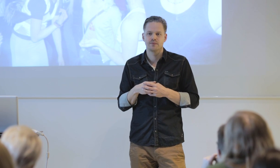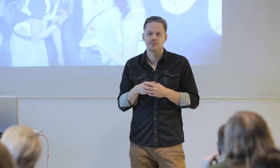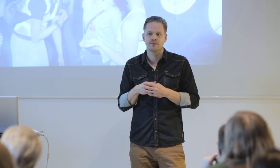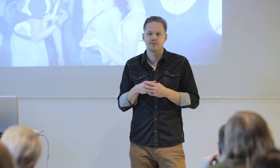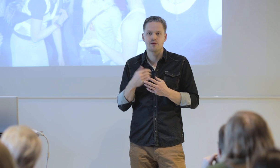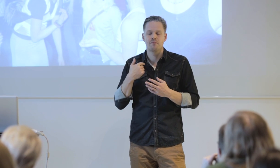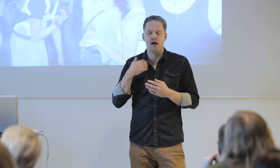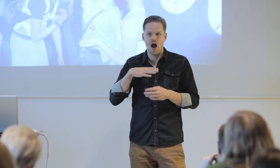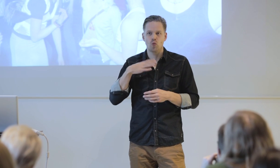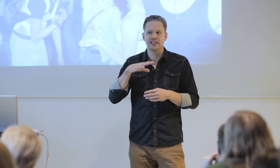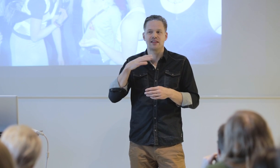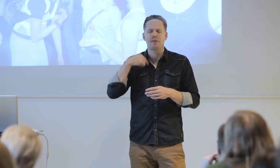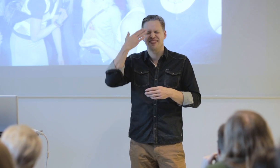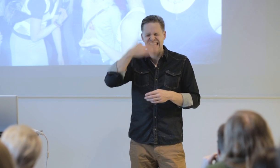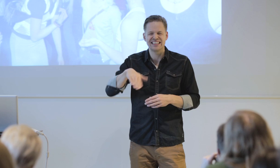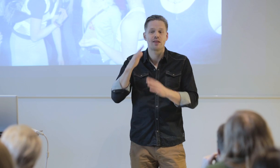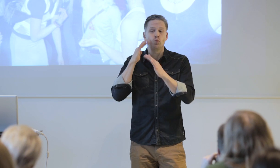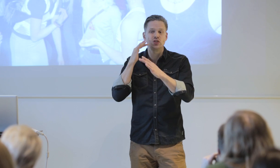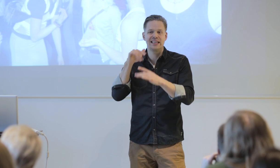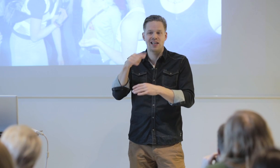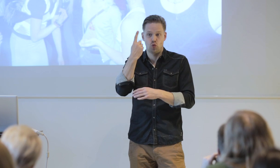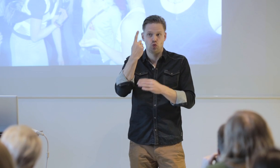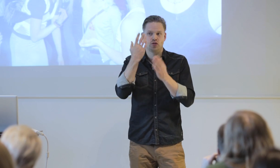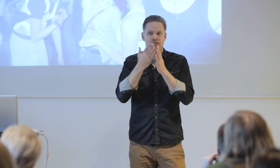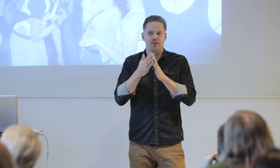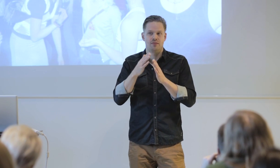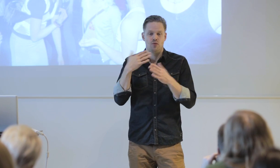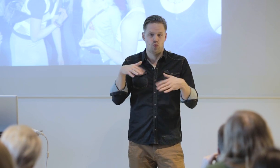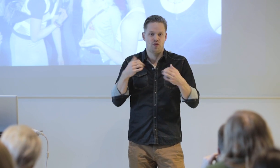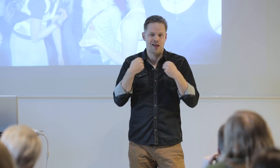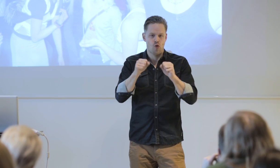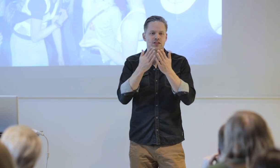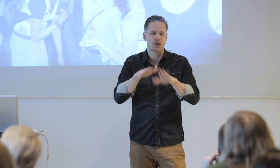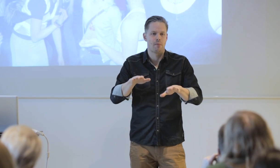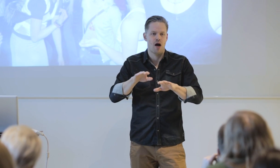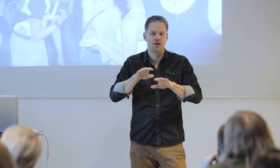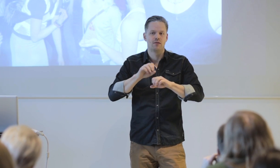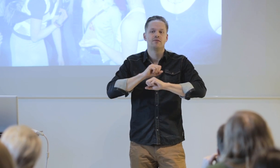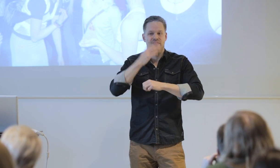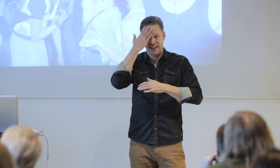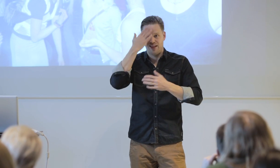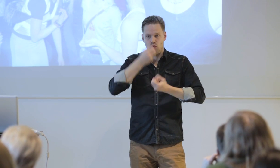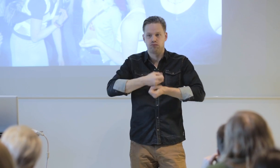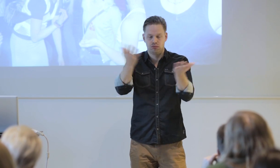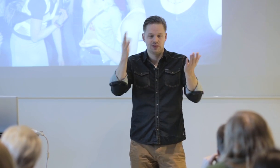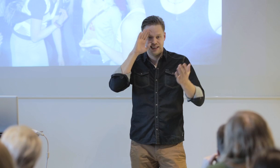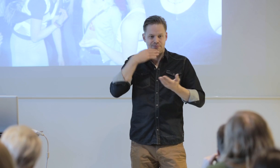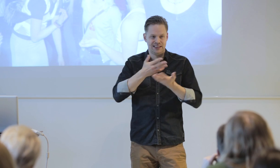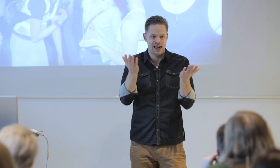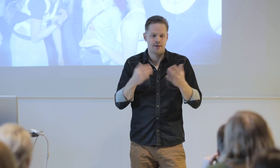direction. And I knew that music is one hugely effective way of giving